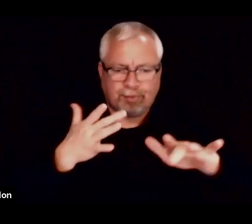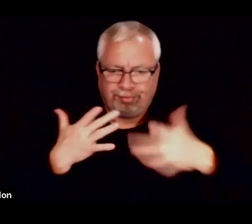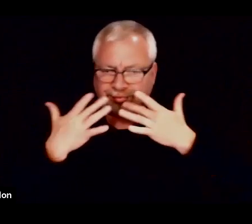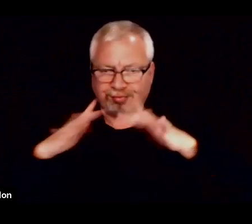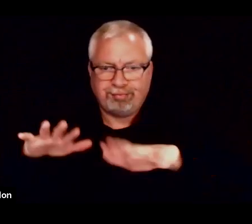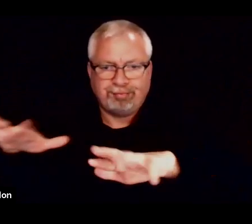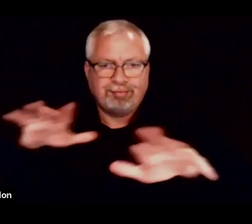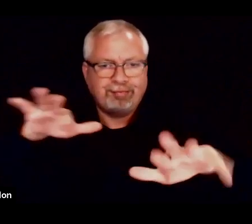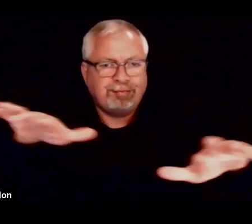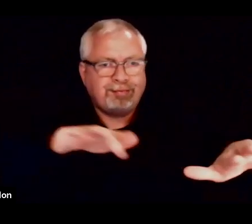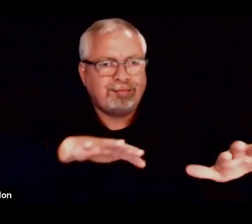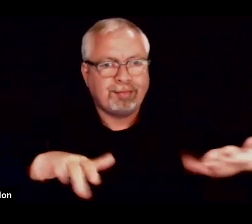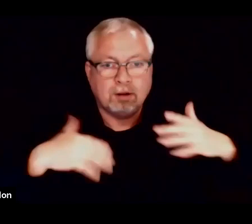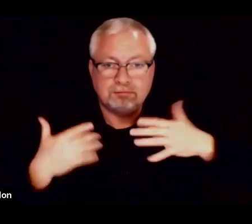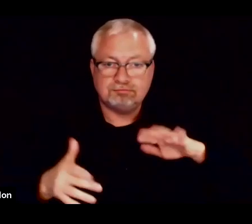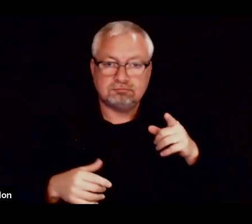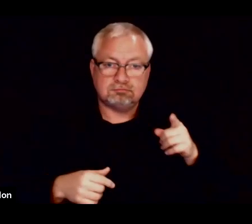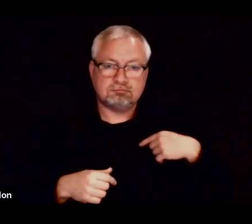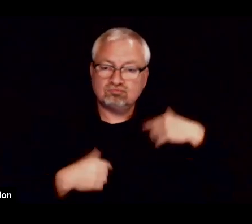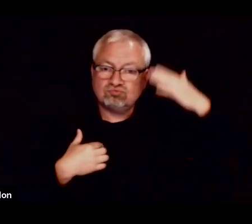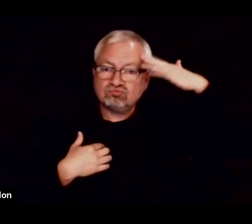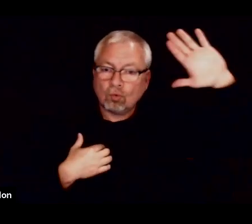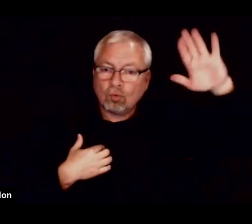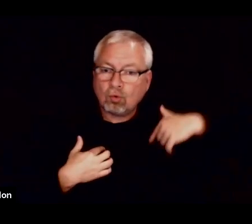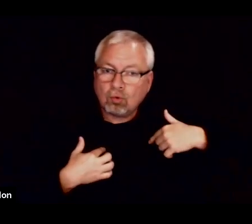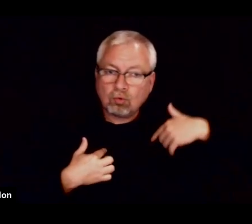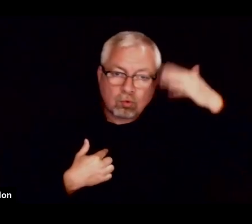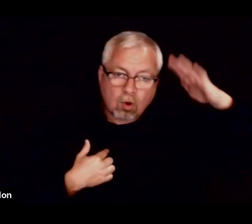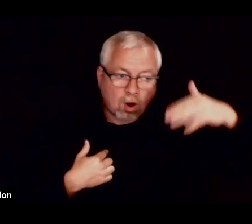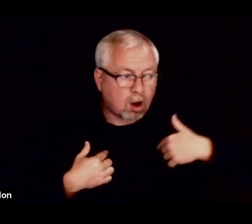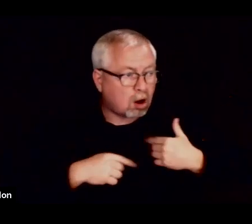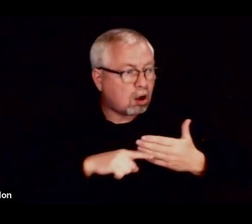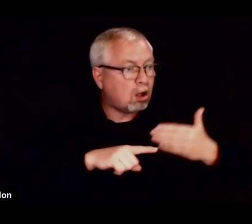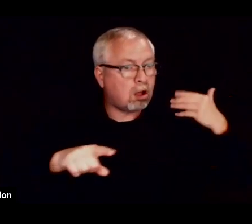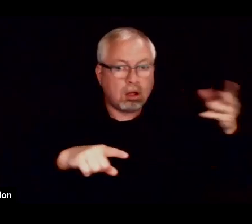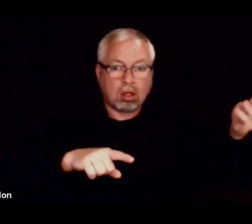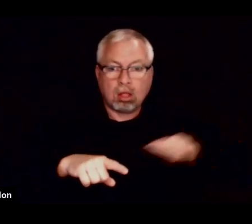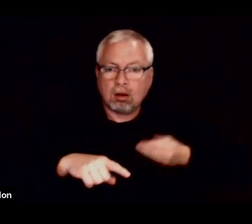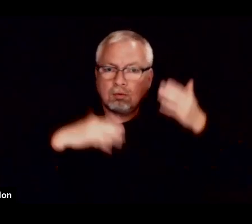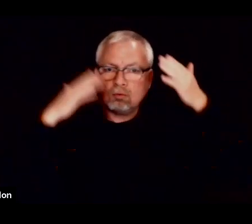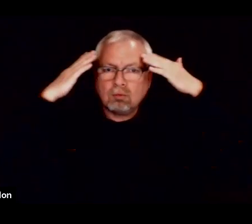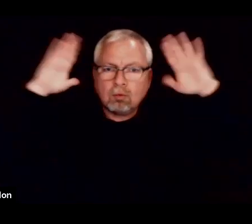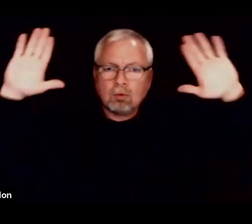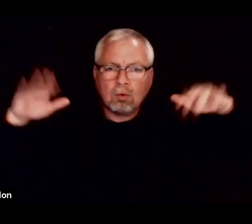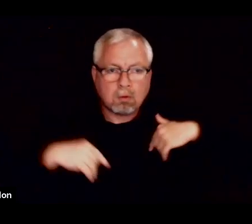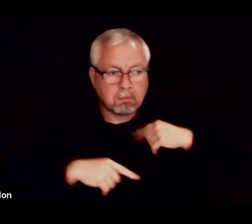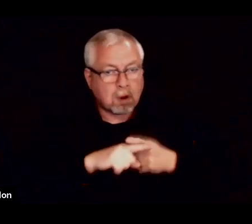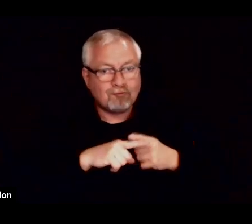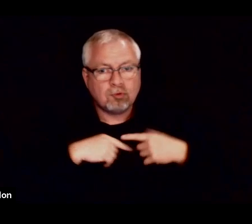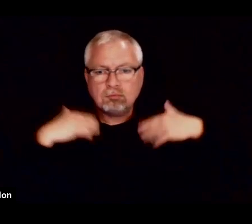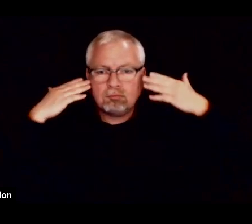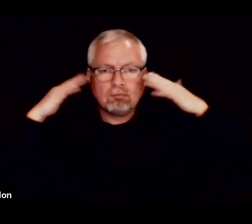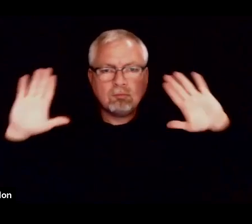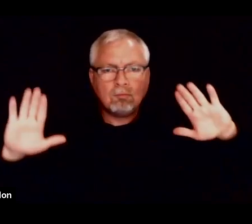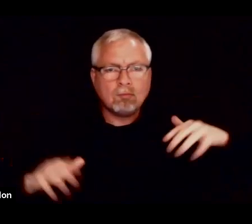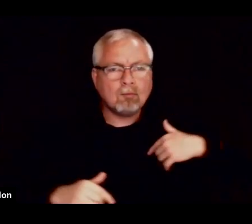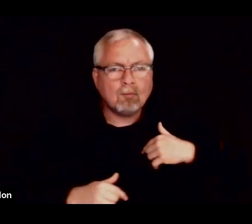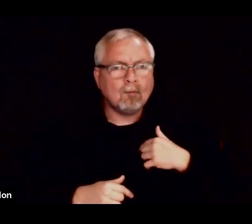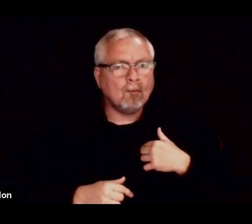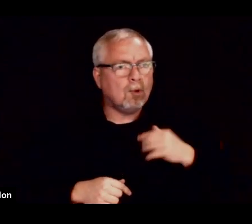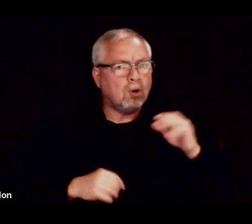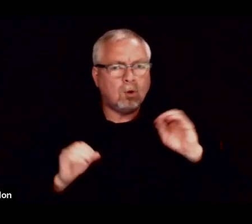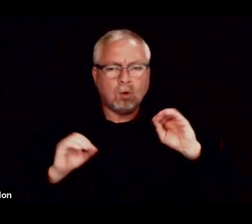realize, before the ceremony that they had been exposed, and so therefore were not quarantined. So it's just an example